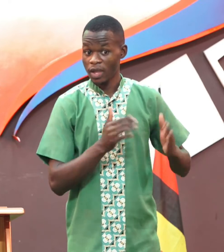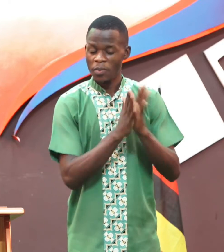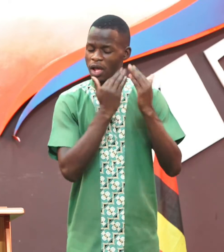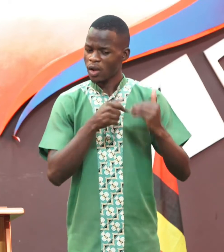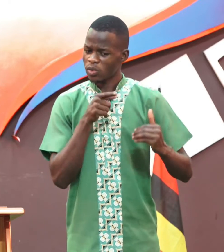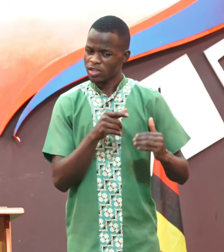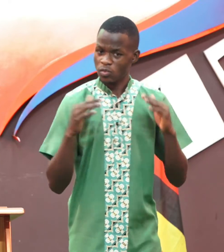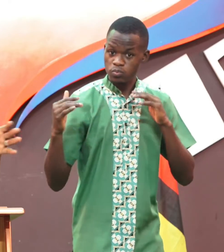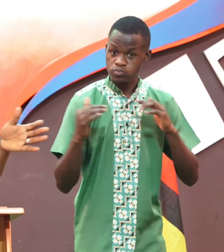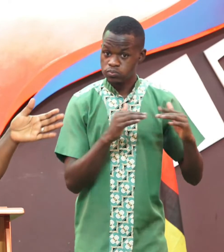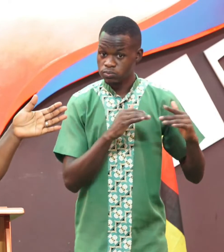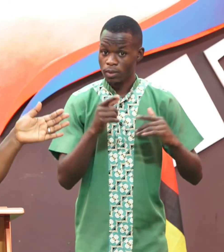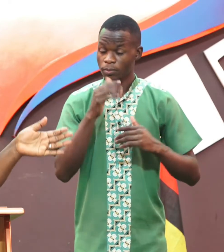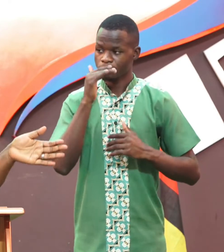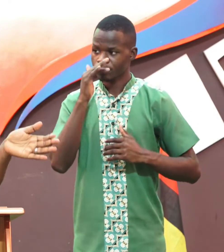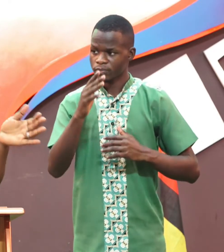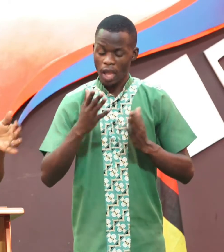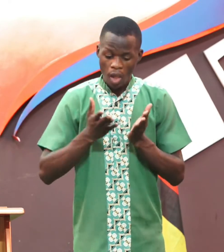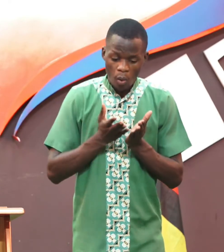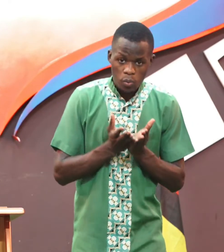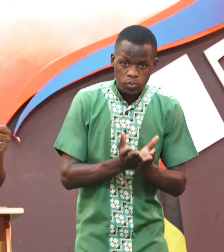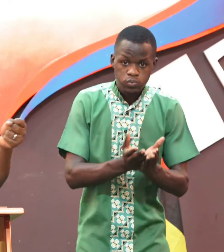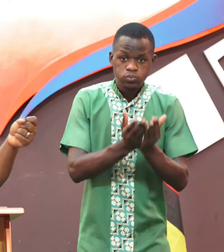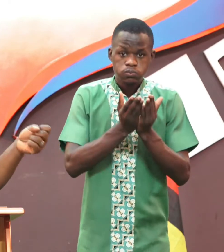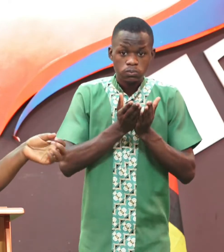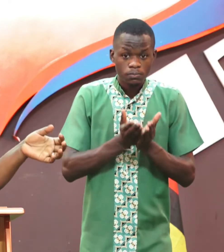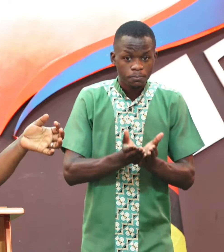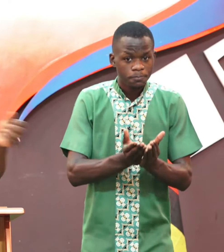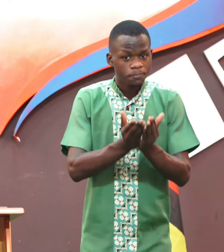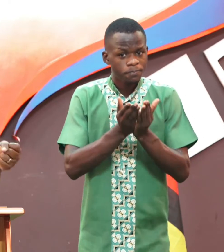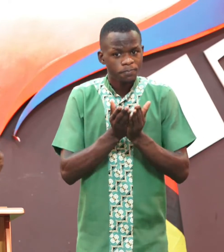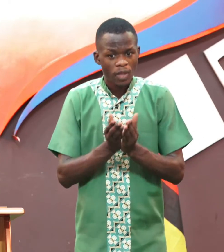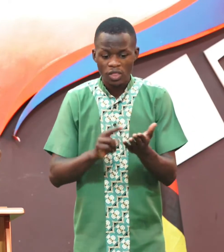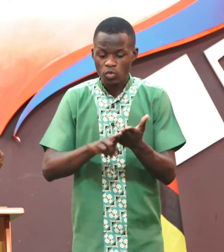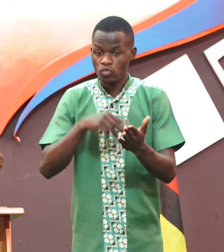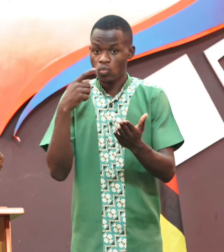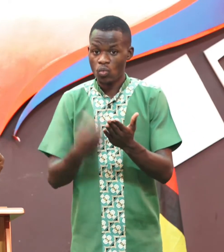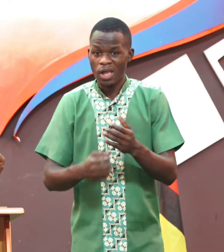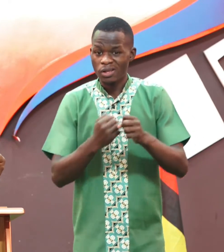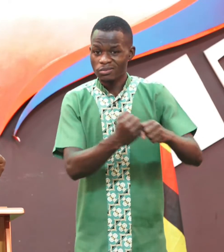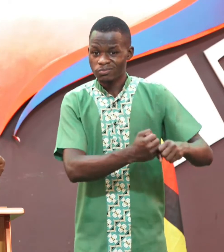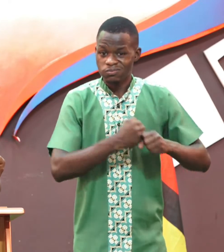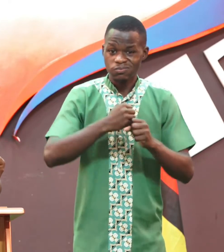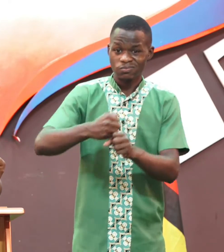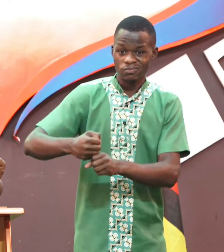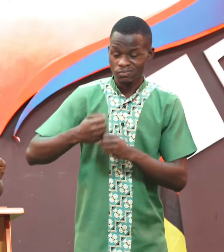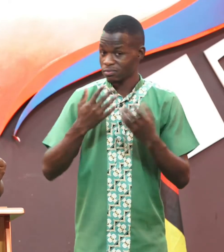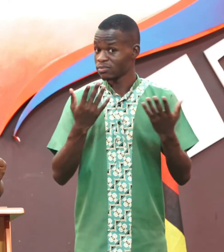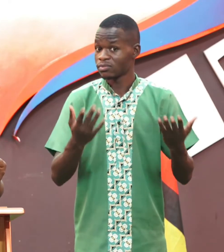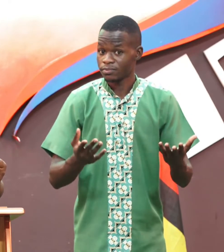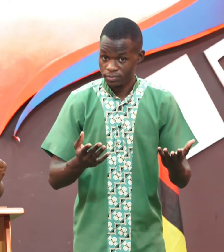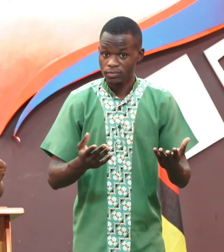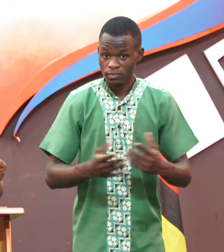olutalo lwe batugambye nti emmeeri bazifugisa enkasi. Like they have told us that the ships